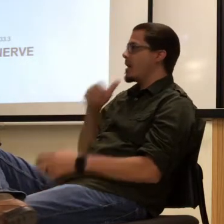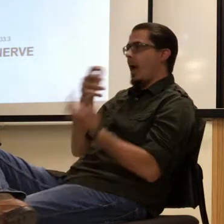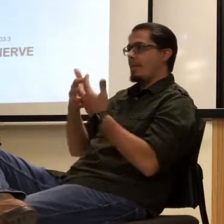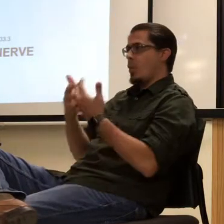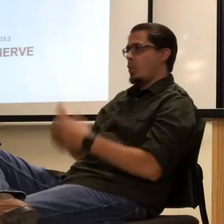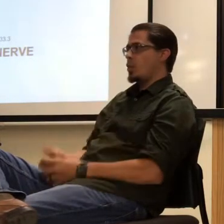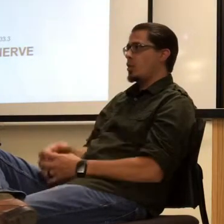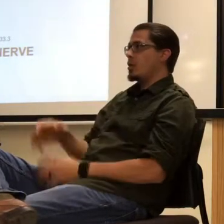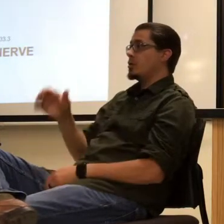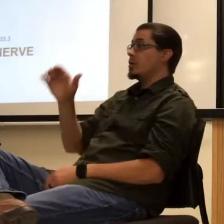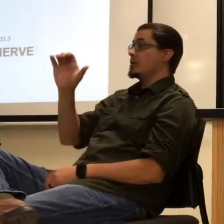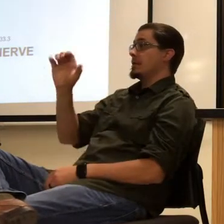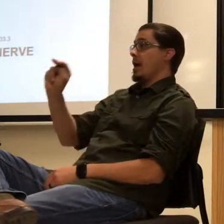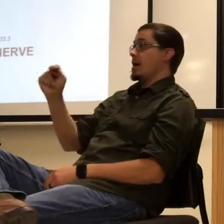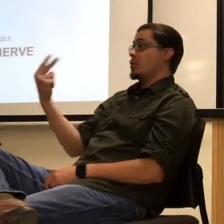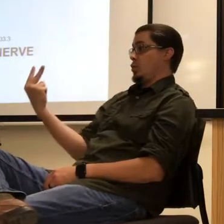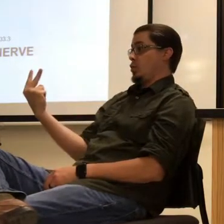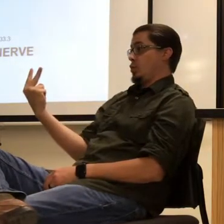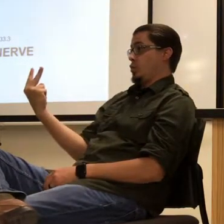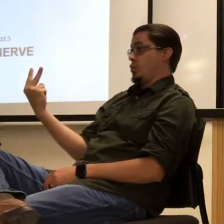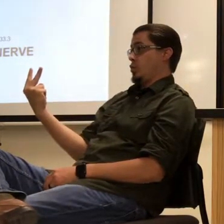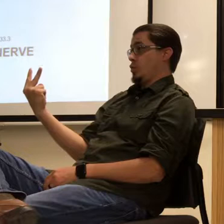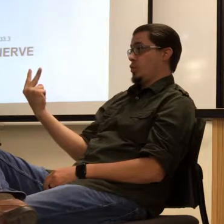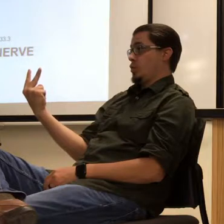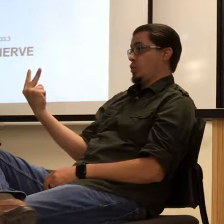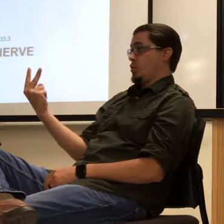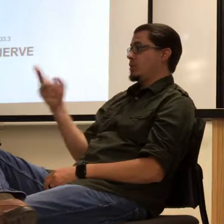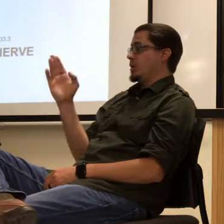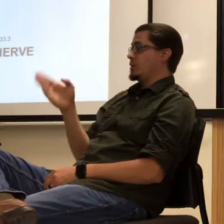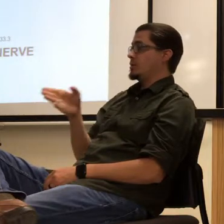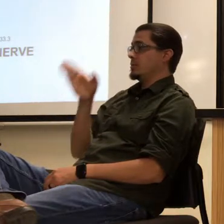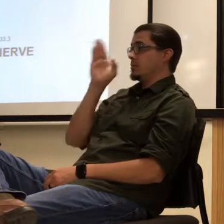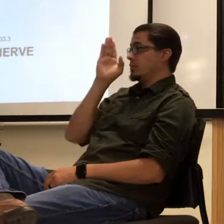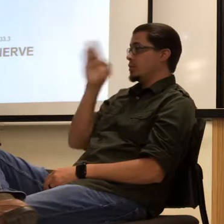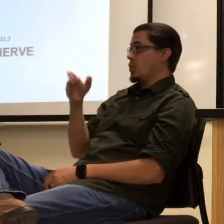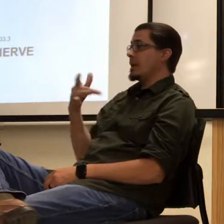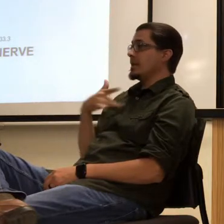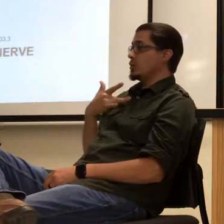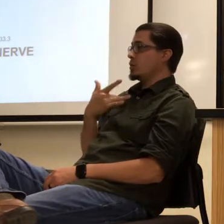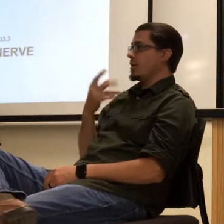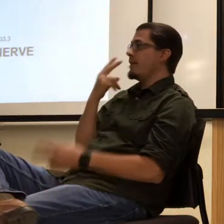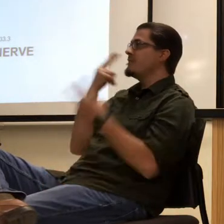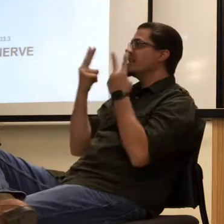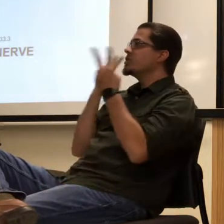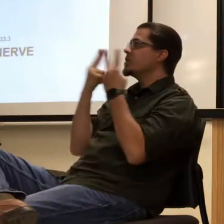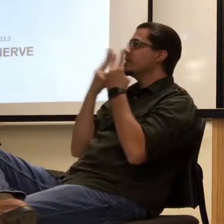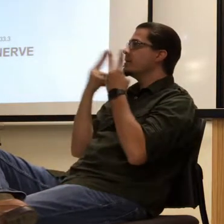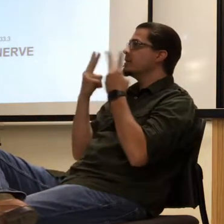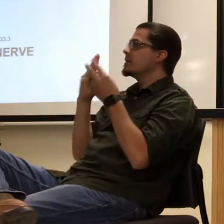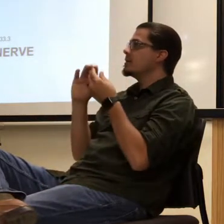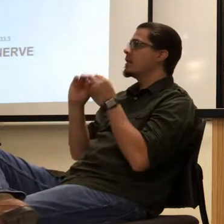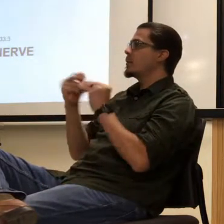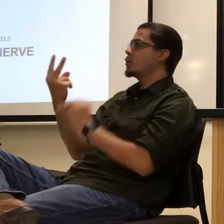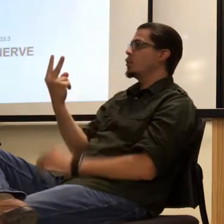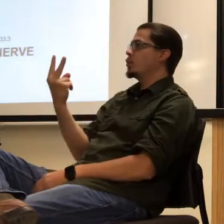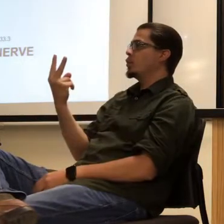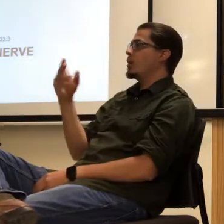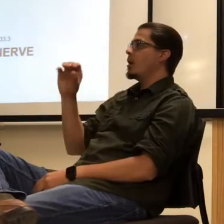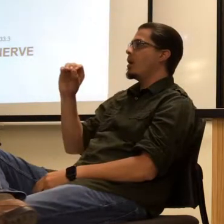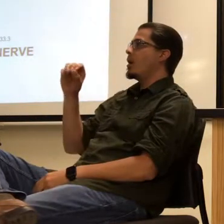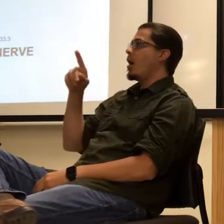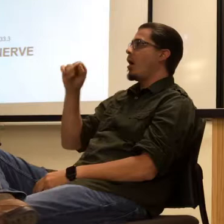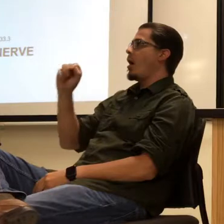Also, cranial nerve two, it's two is purely sensory, it's for vision, optic nerve.